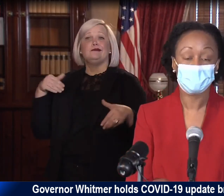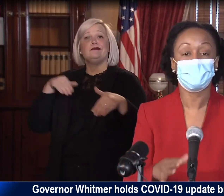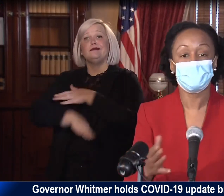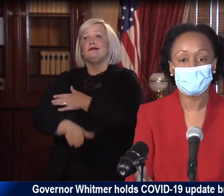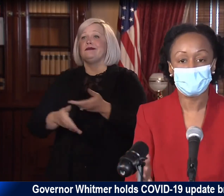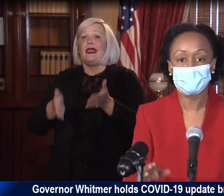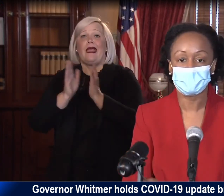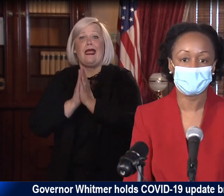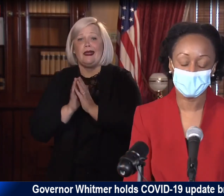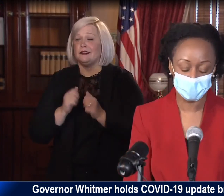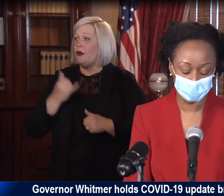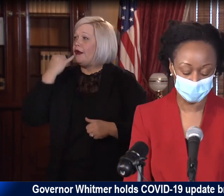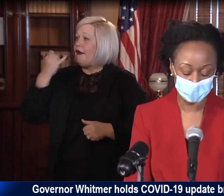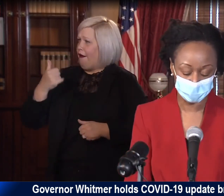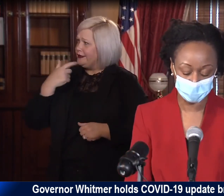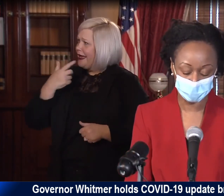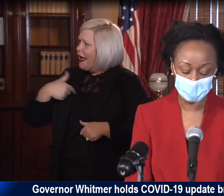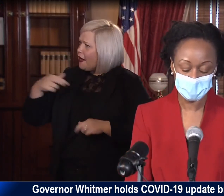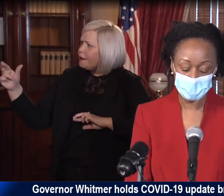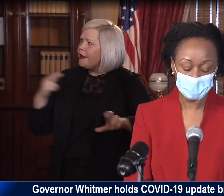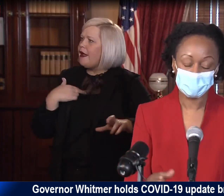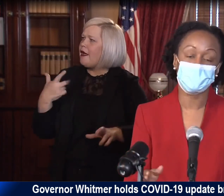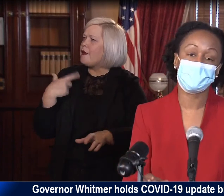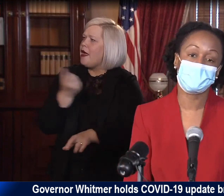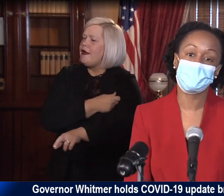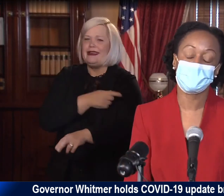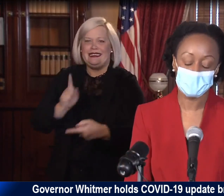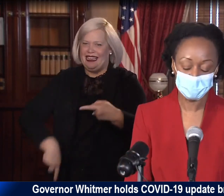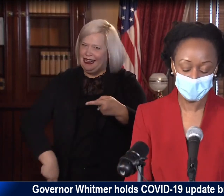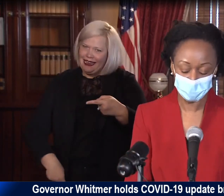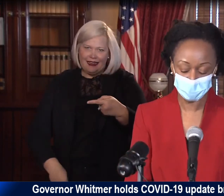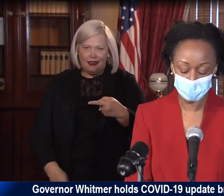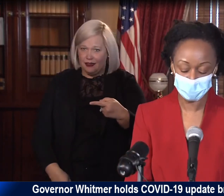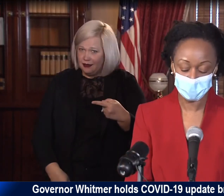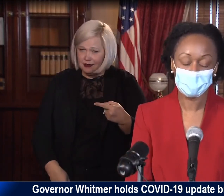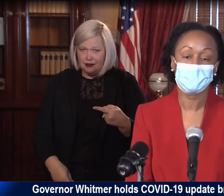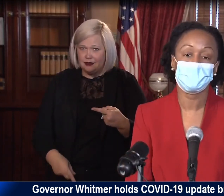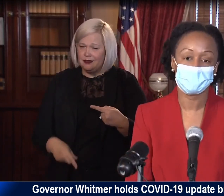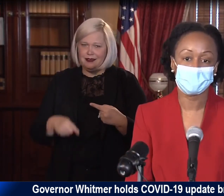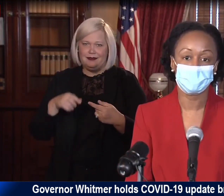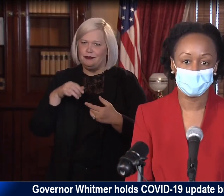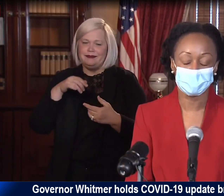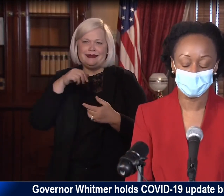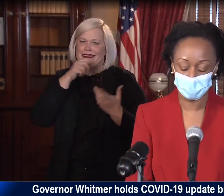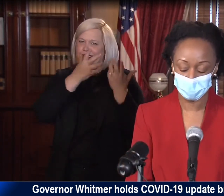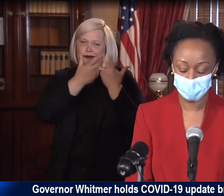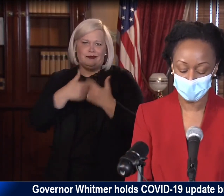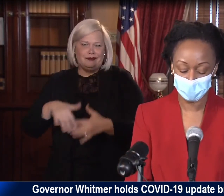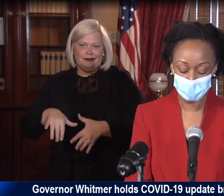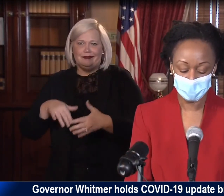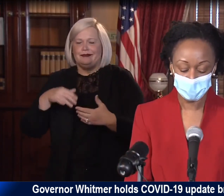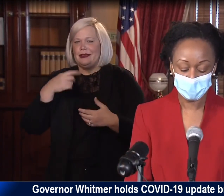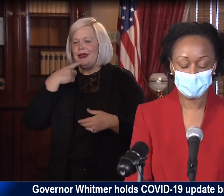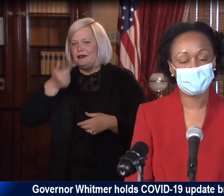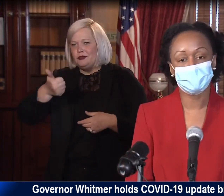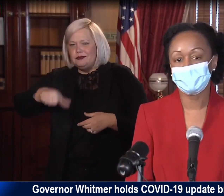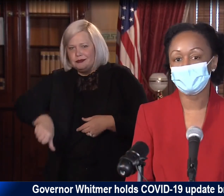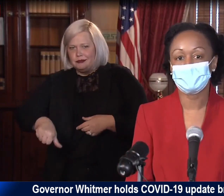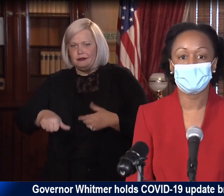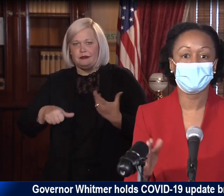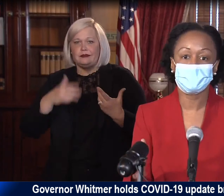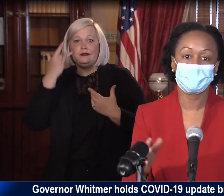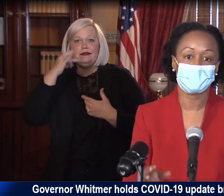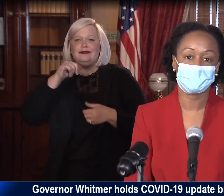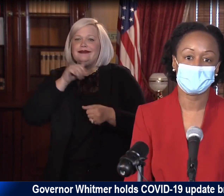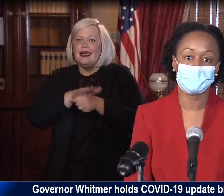facility or call and demand a vaccine. Unfortunately, you will not be able to get it that way, and you will be turned away. There is